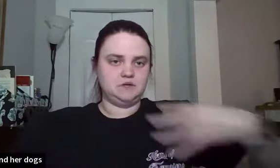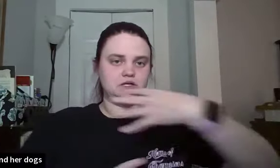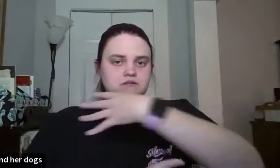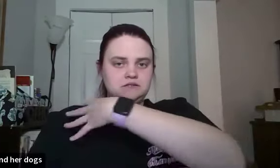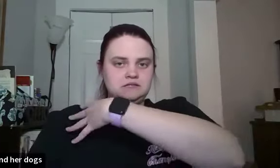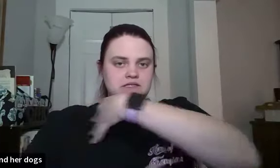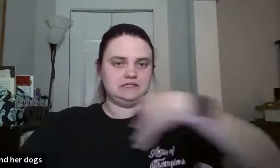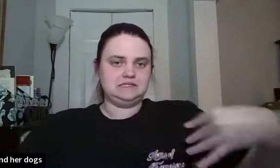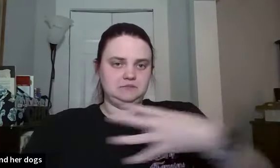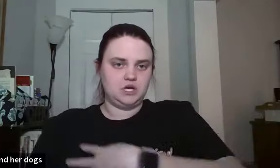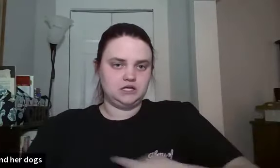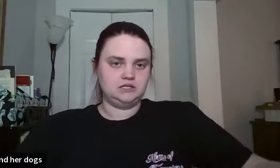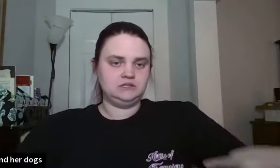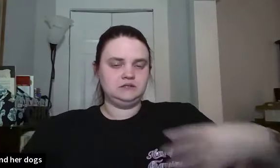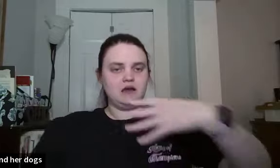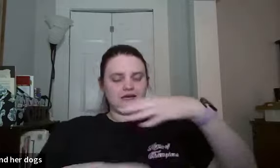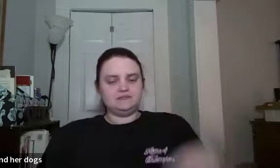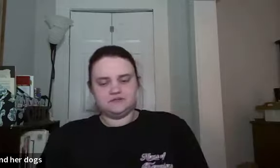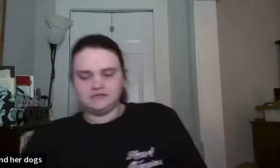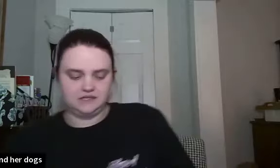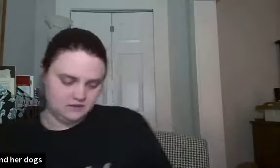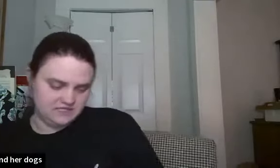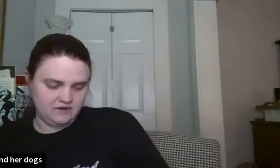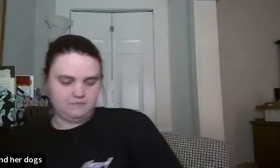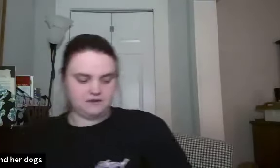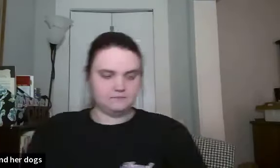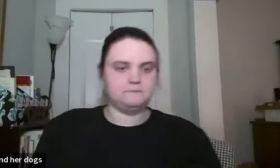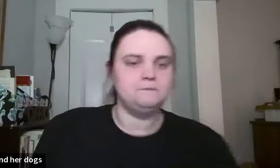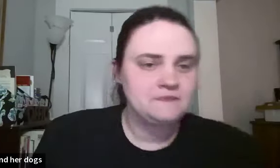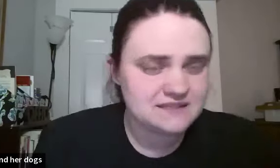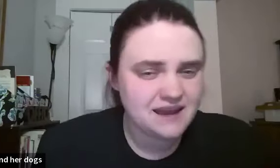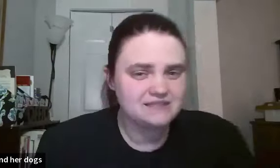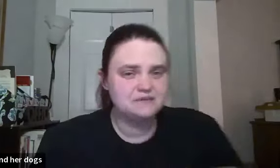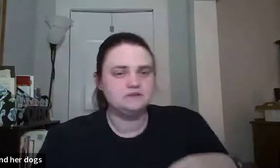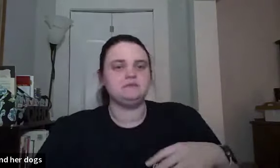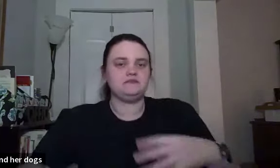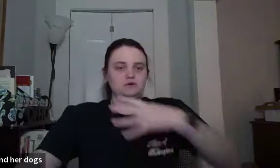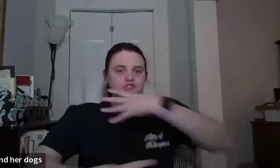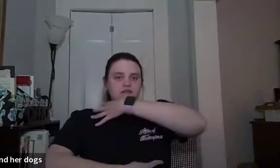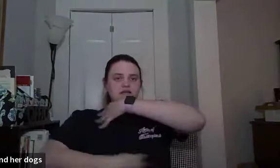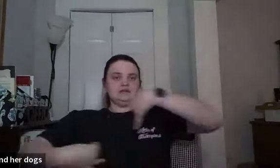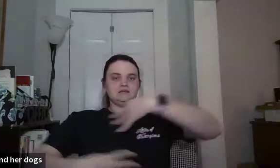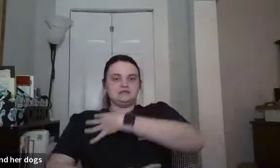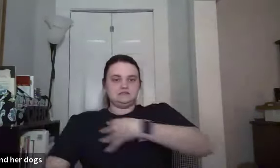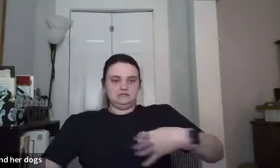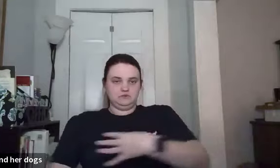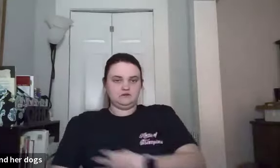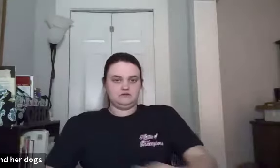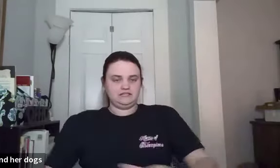Zebra. Zebra. let me see if I can back up. Because I typically make the motion of like zebra. Like it's